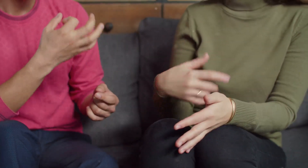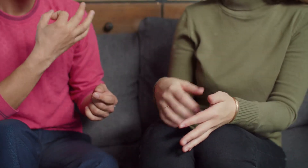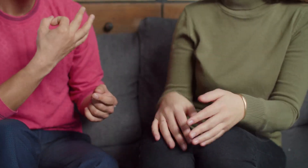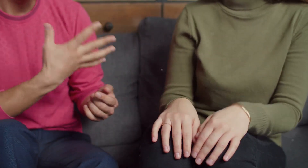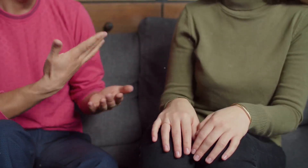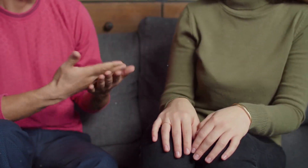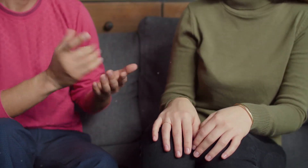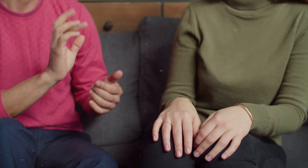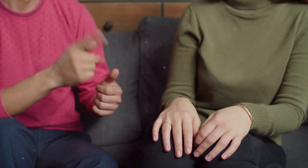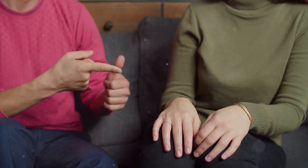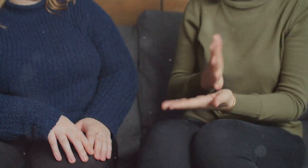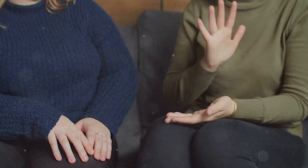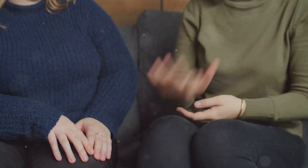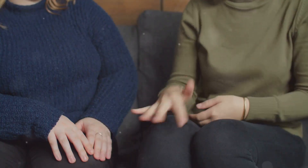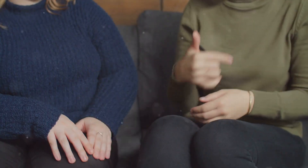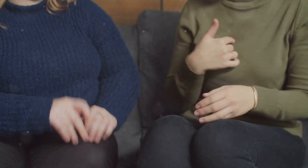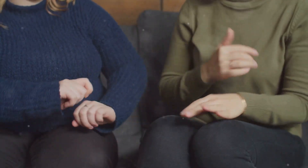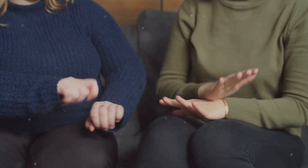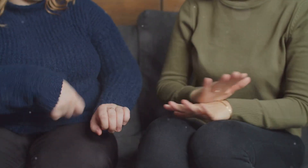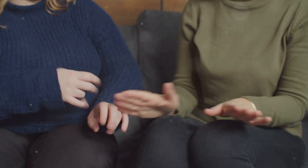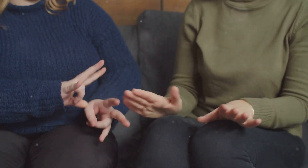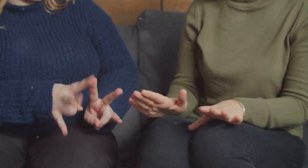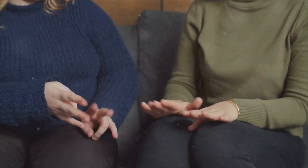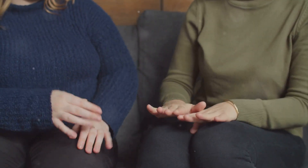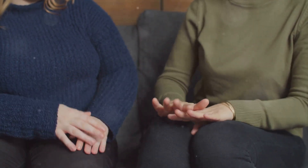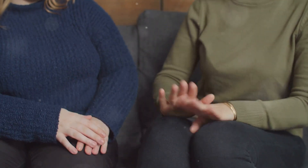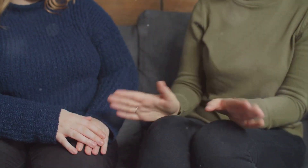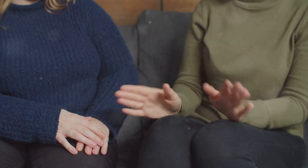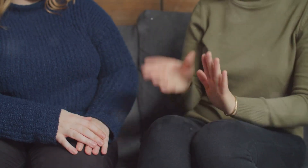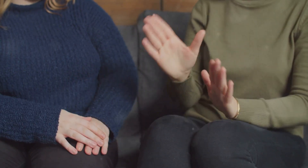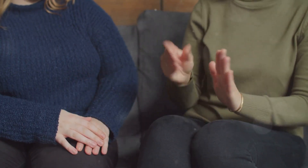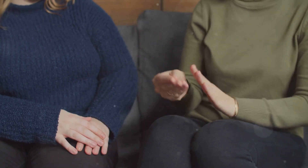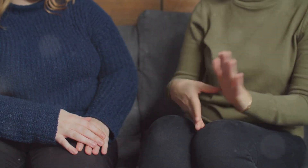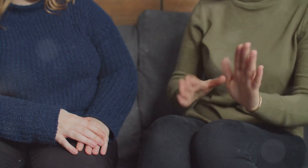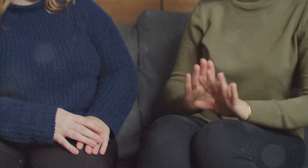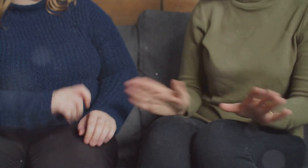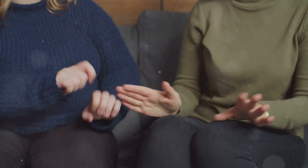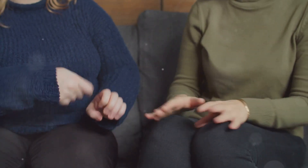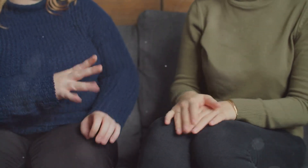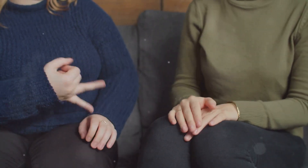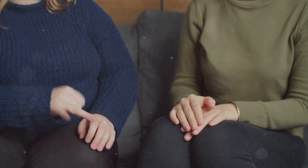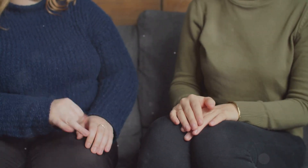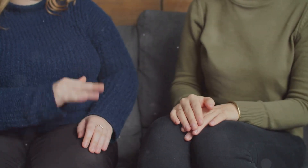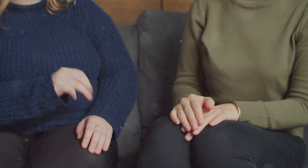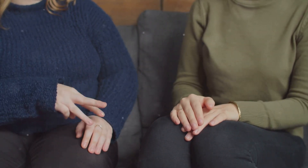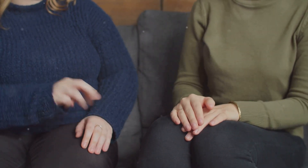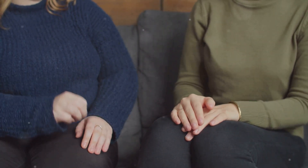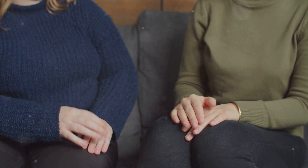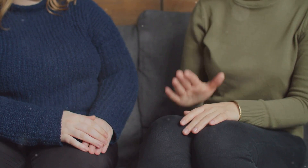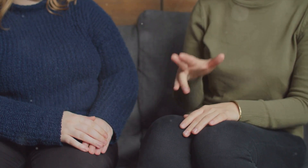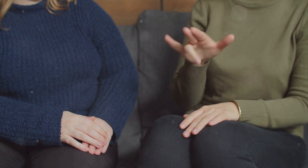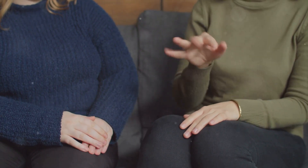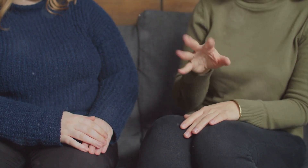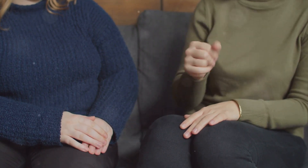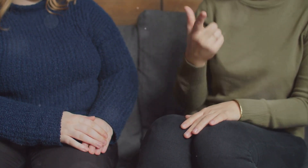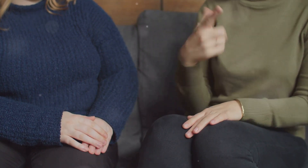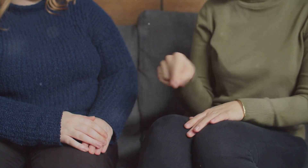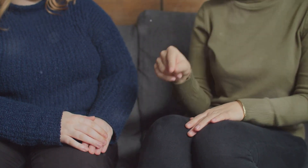rules for behavior, and traditions. This culture is not just about being unable to hear. It's about a group of people who share a unique